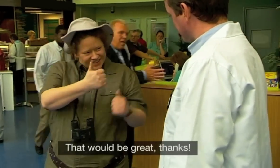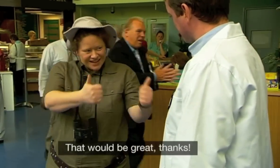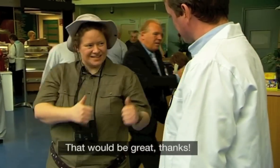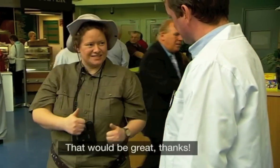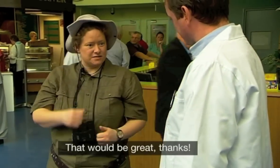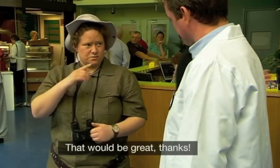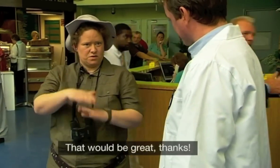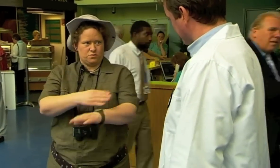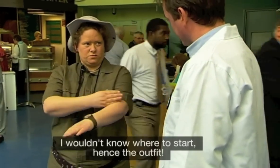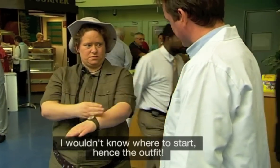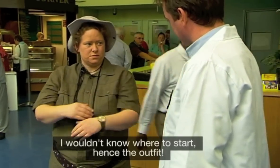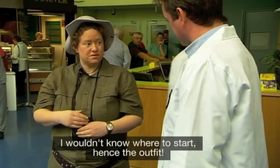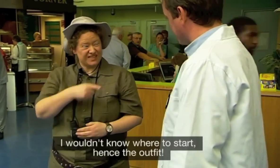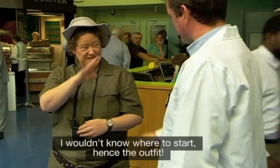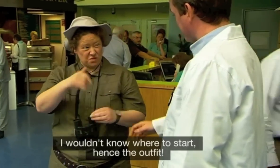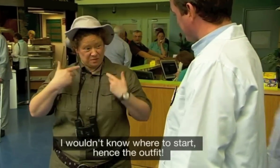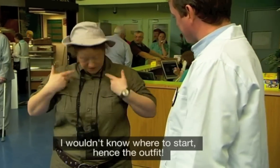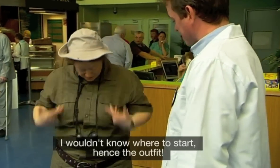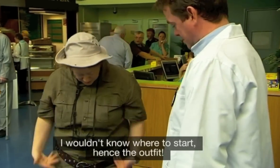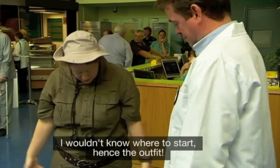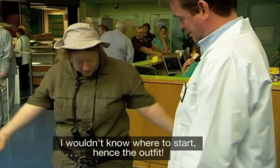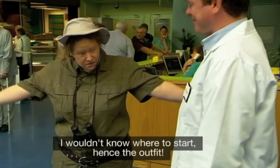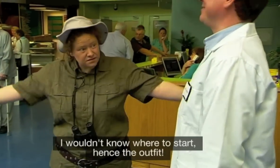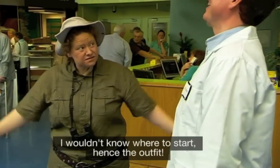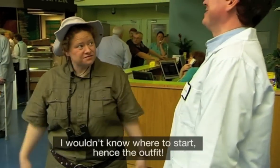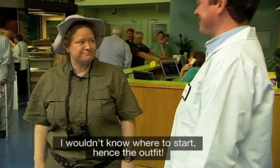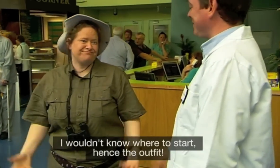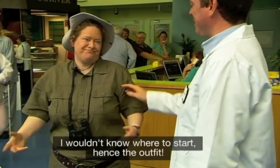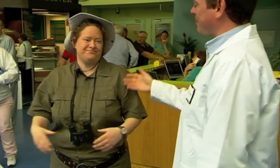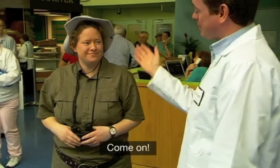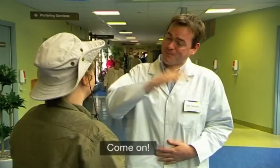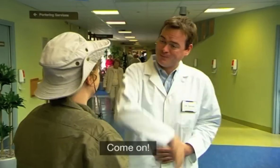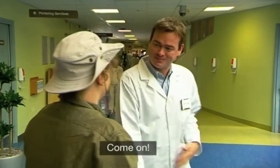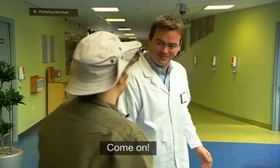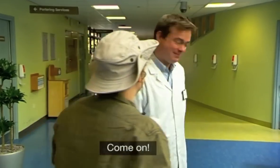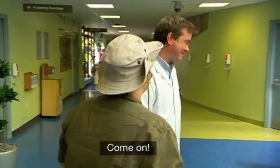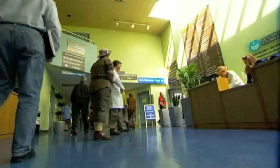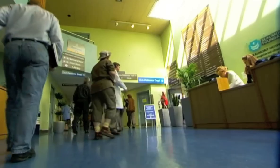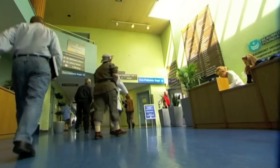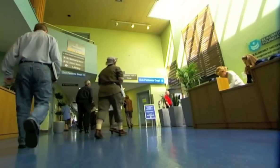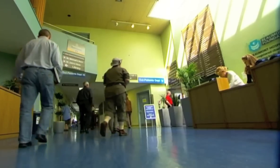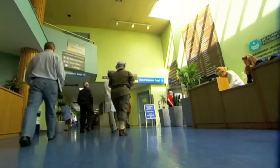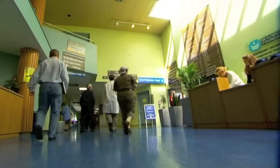thanks. I wouldn't know where to start, hence the outfit. Come on.